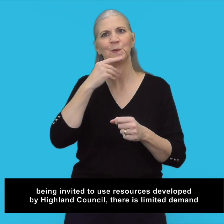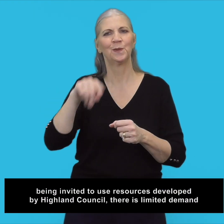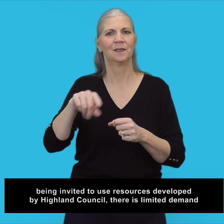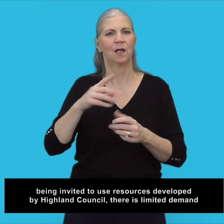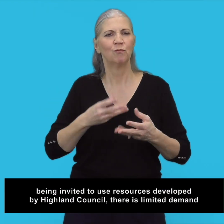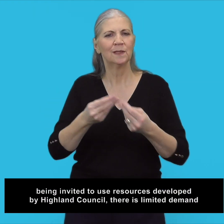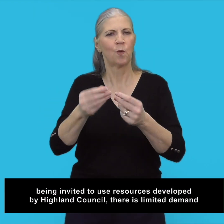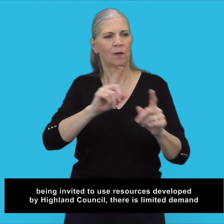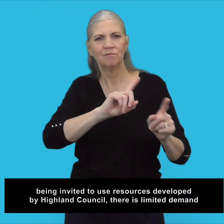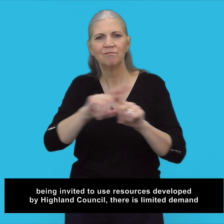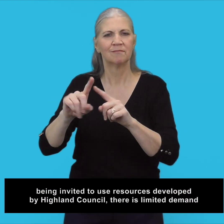Council,